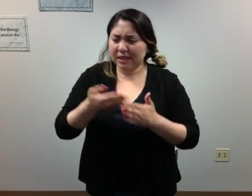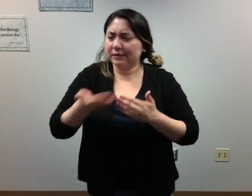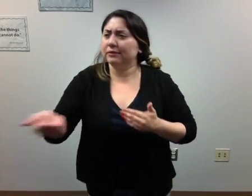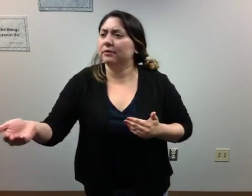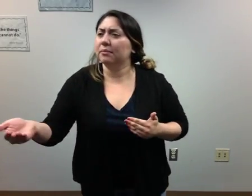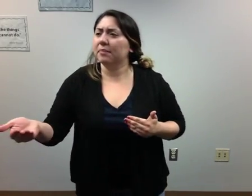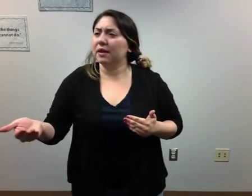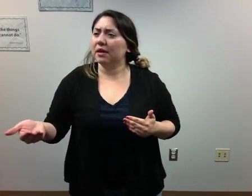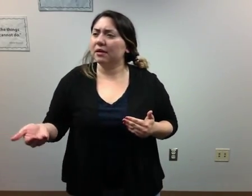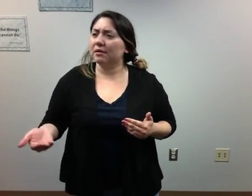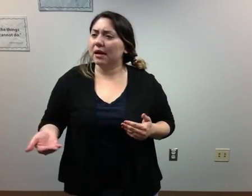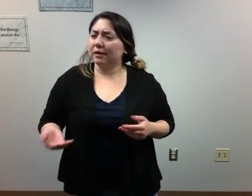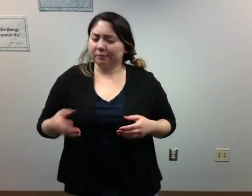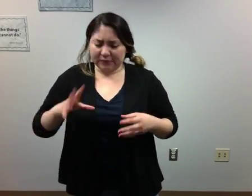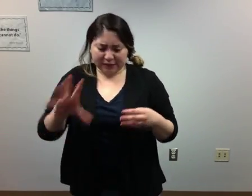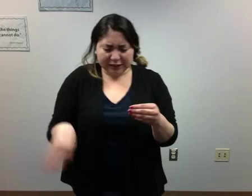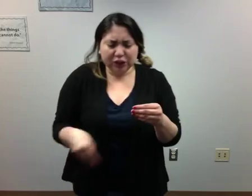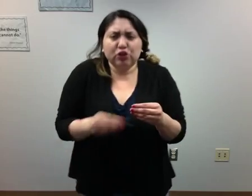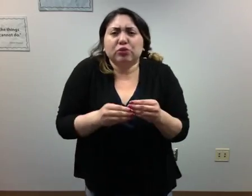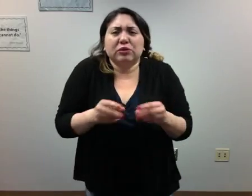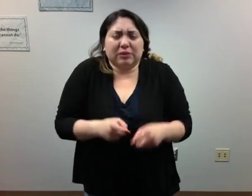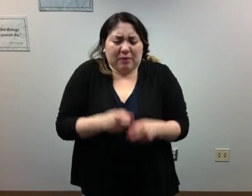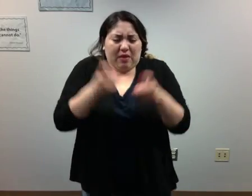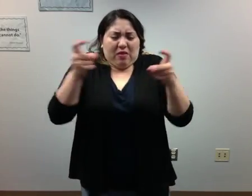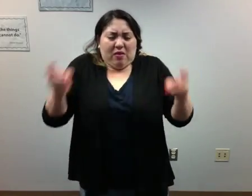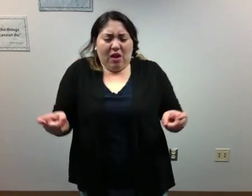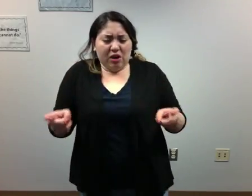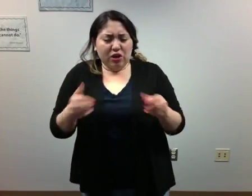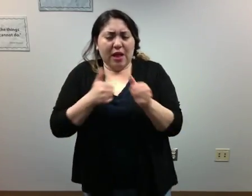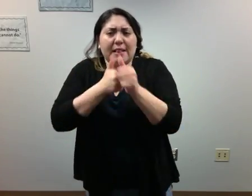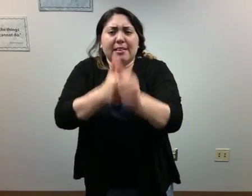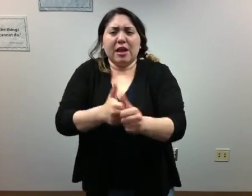contribute to something larger. Leaders who want us to be all that we